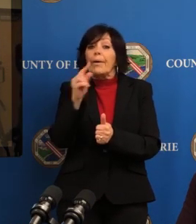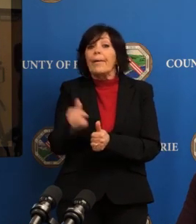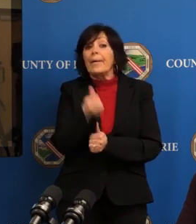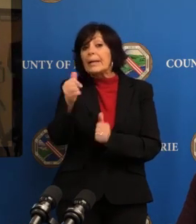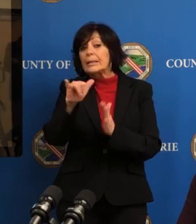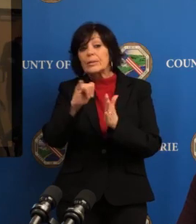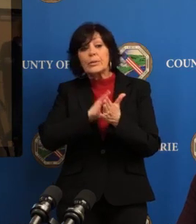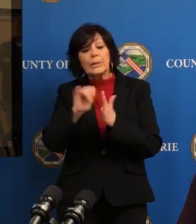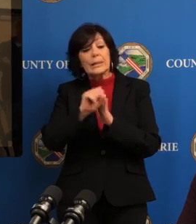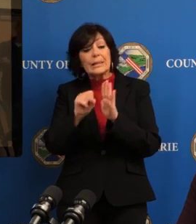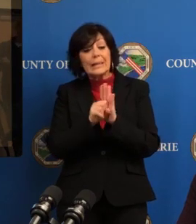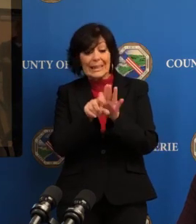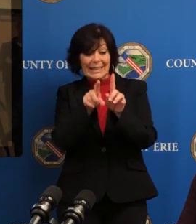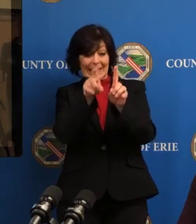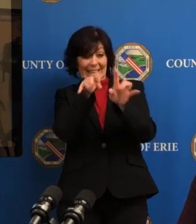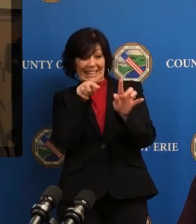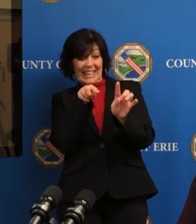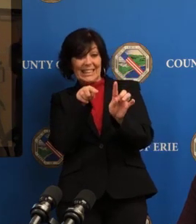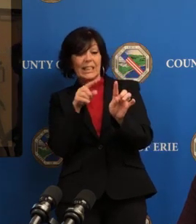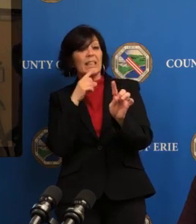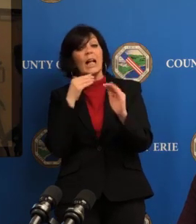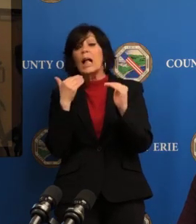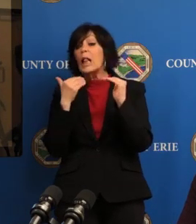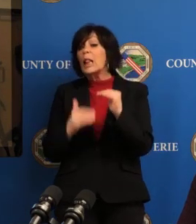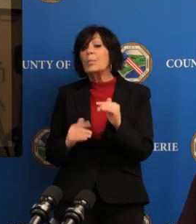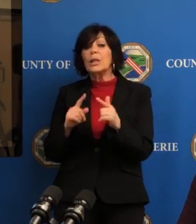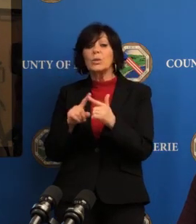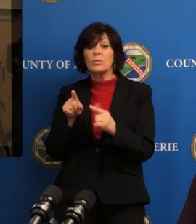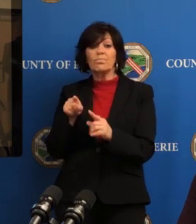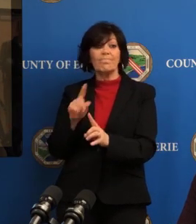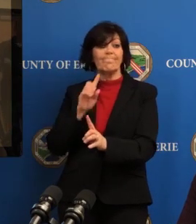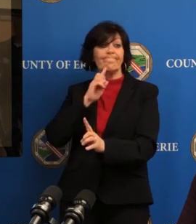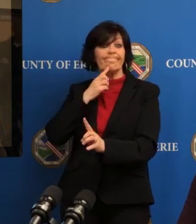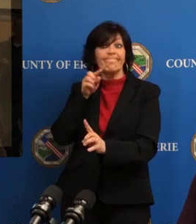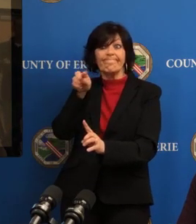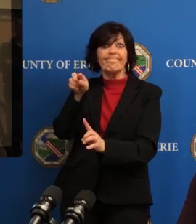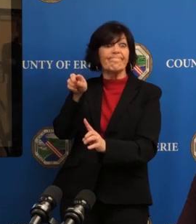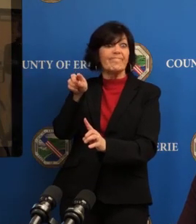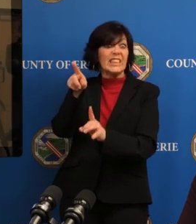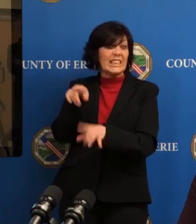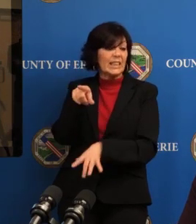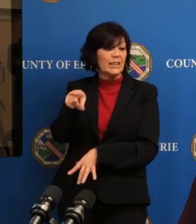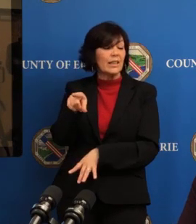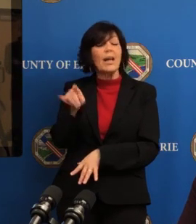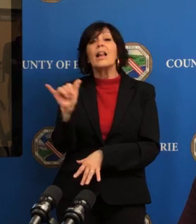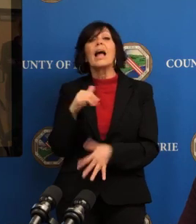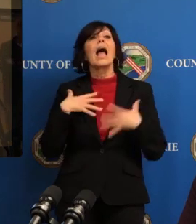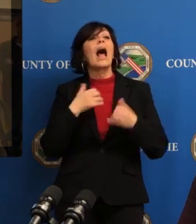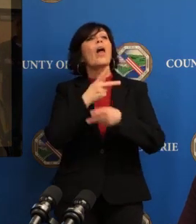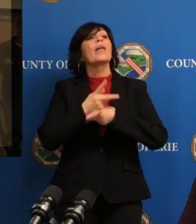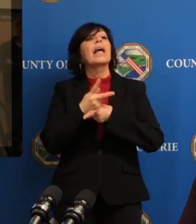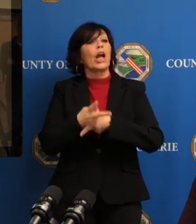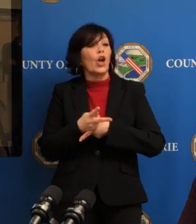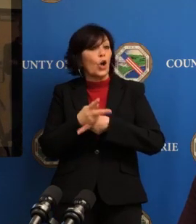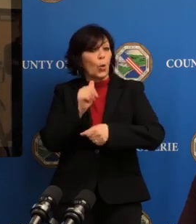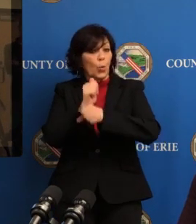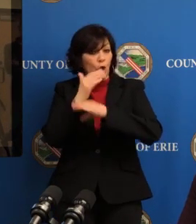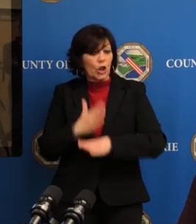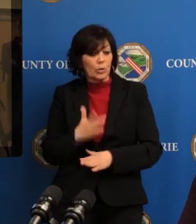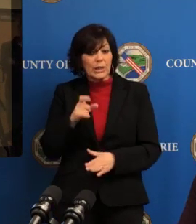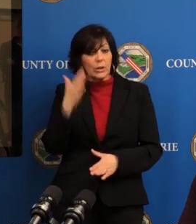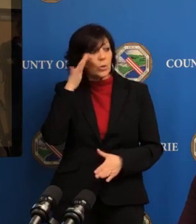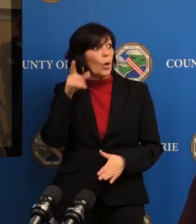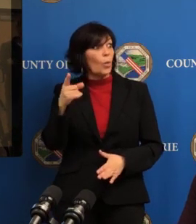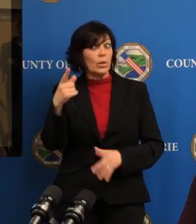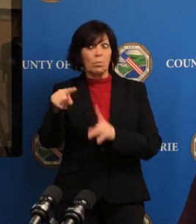think testing really needs to be limited to critical individuals. So like our healthcare workers. So we have to know who